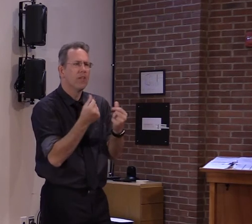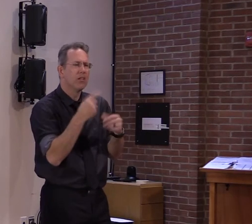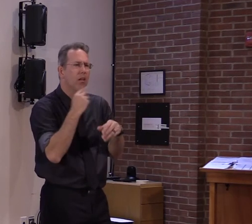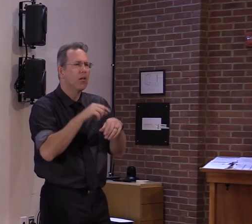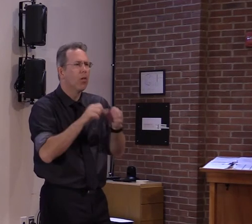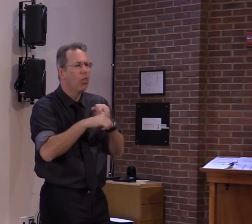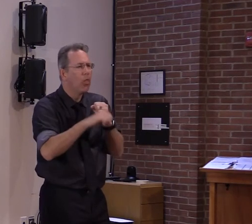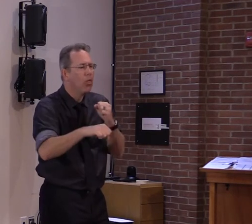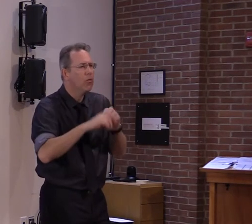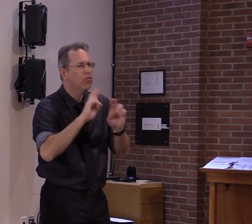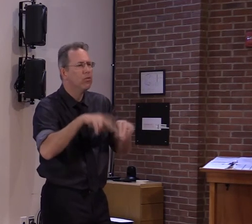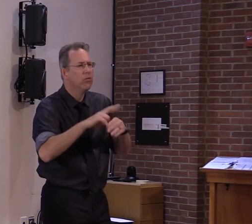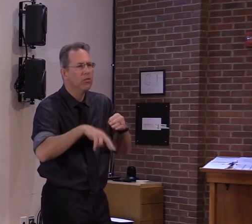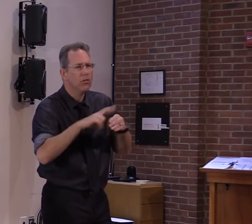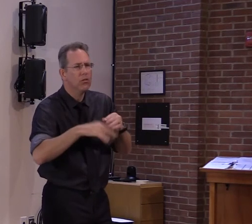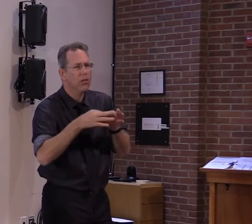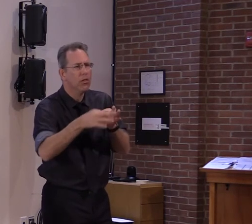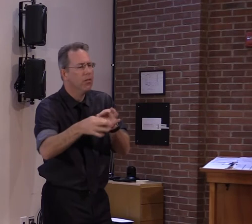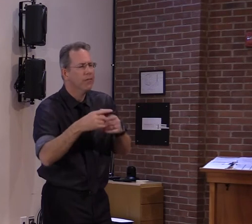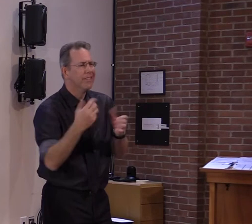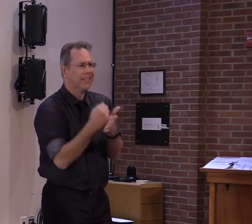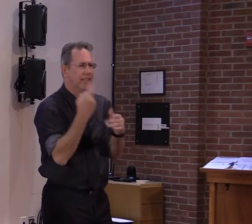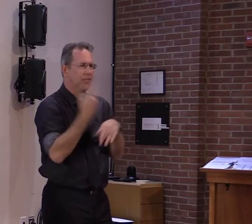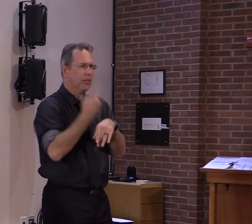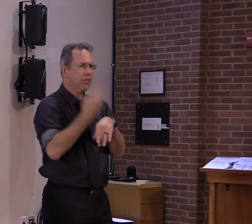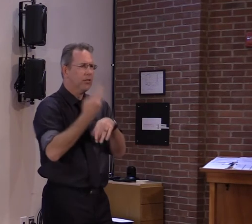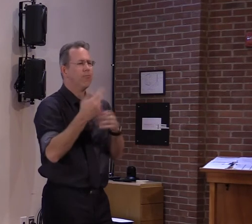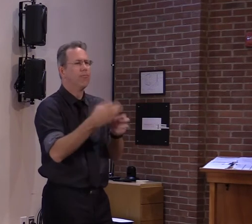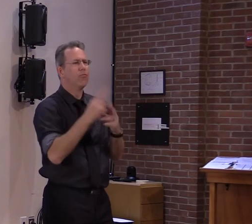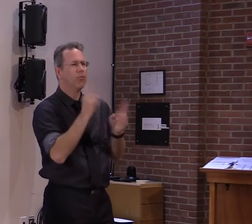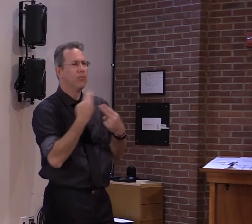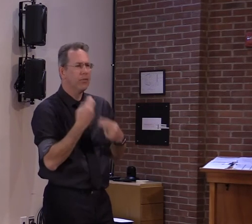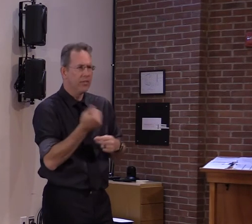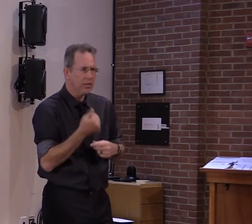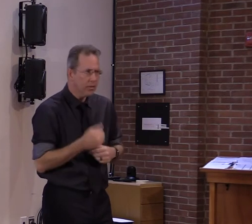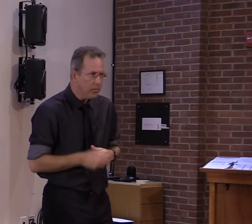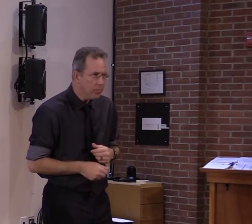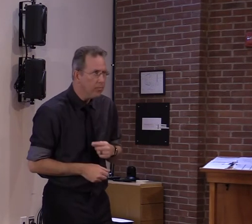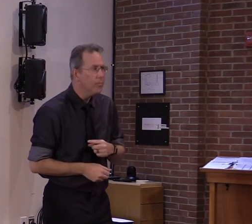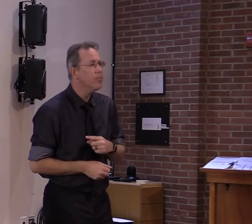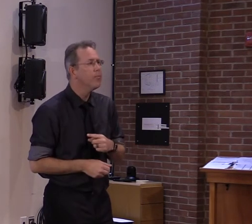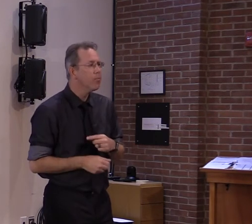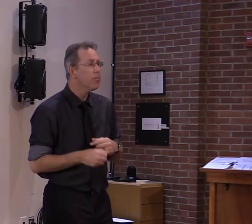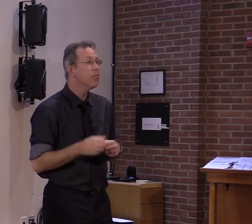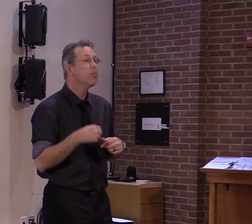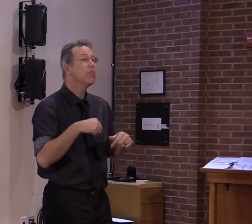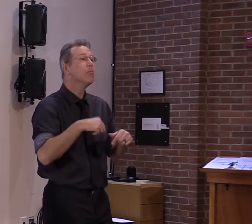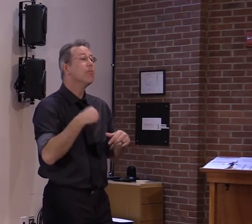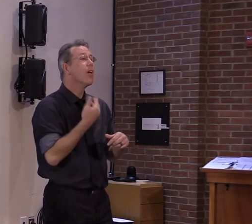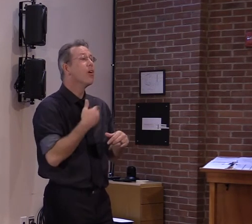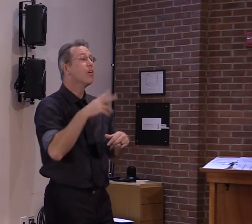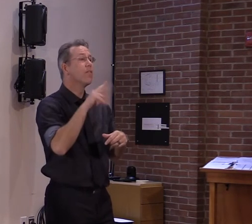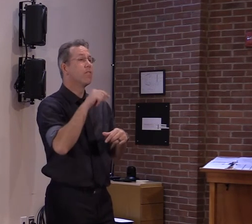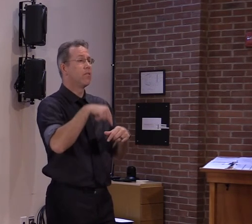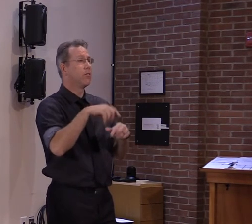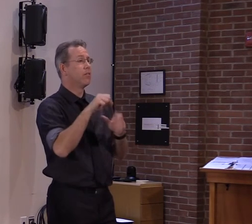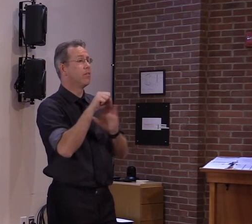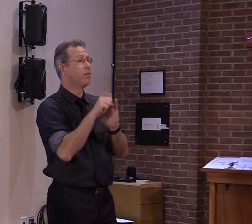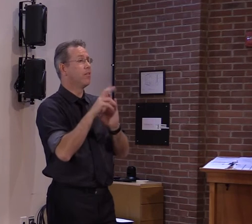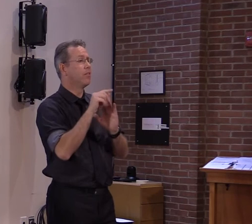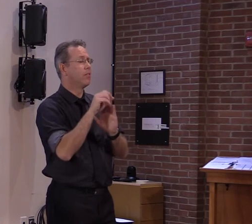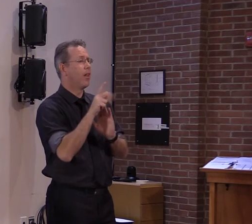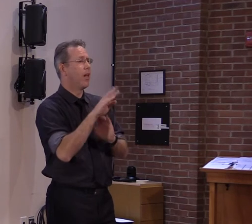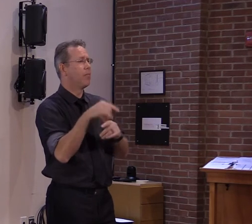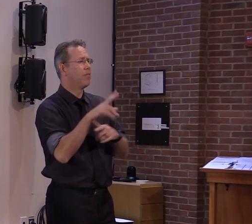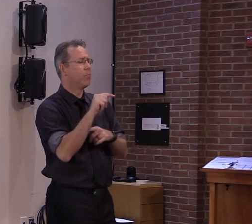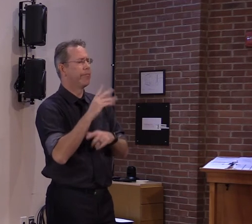they are now. Again, our state lab has a remarkable record of turning around labs. They are prioritized, though, in